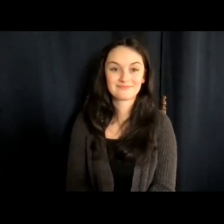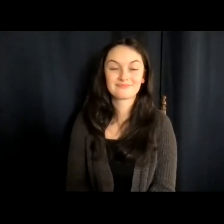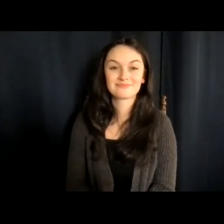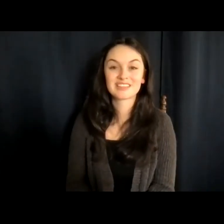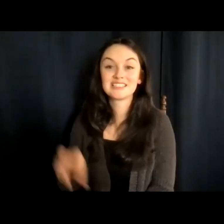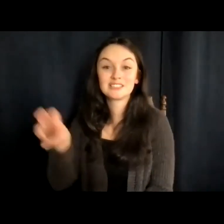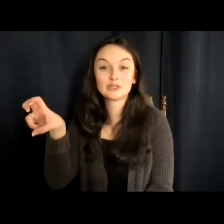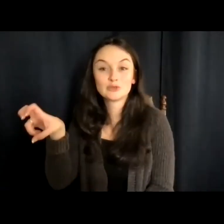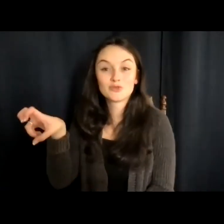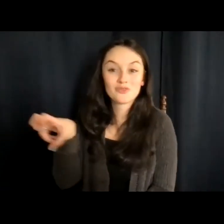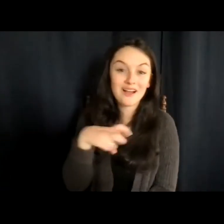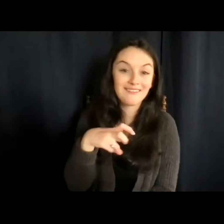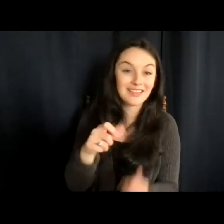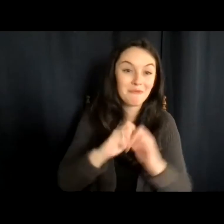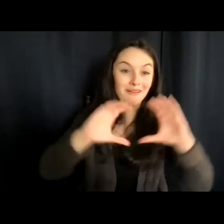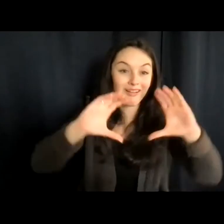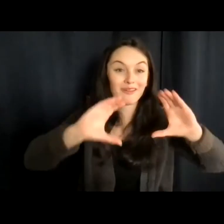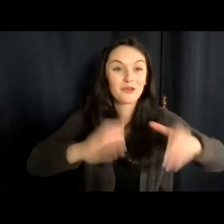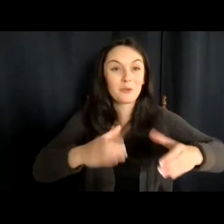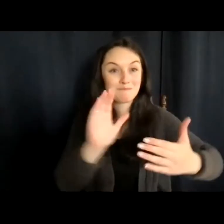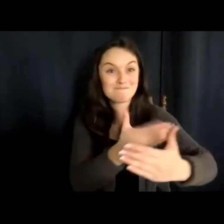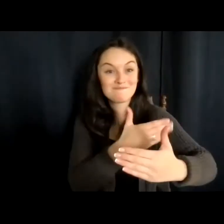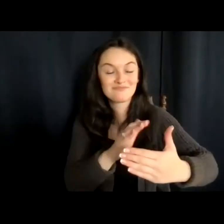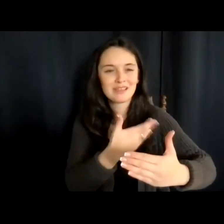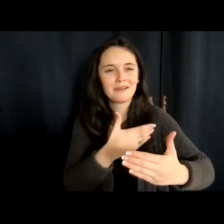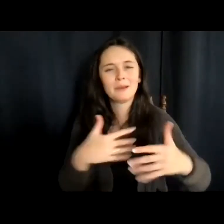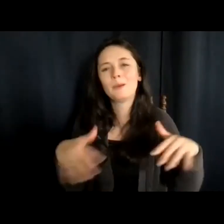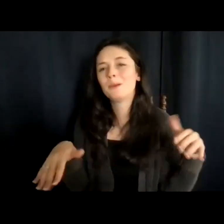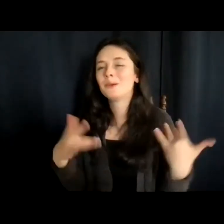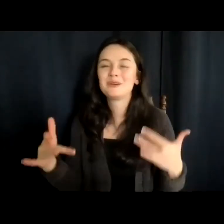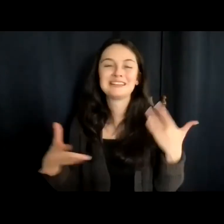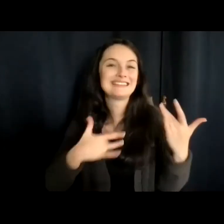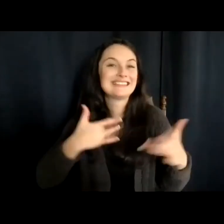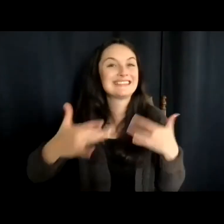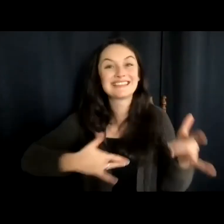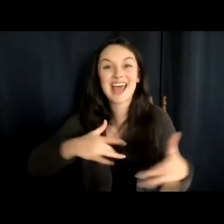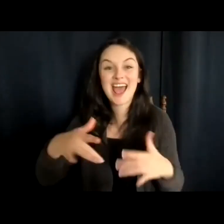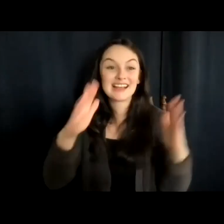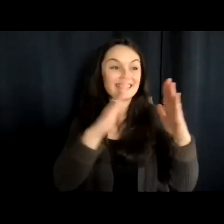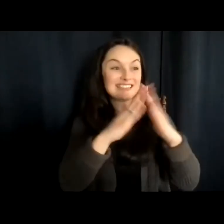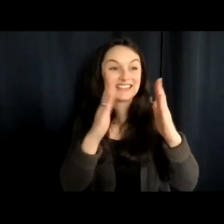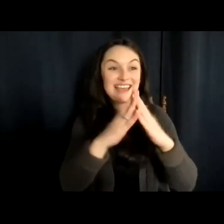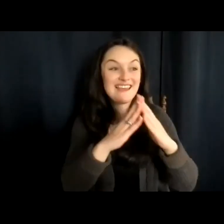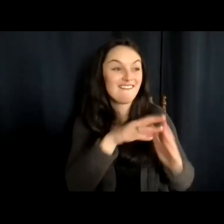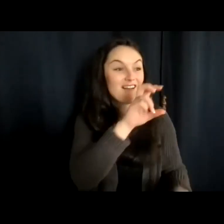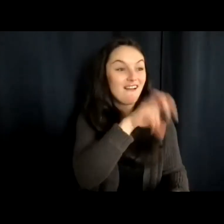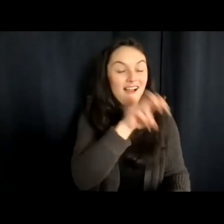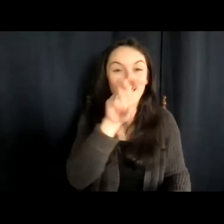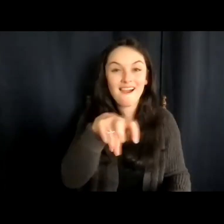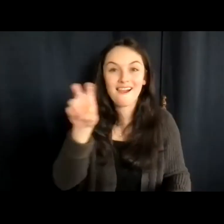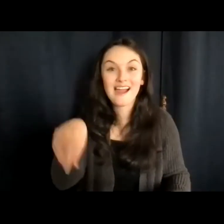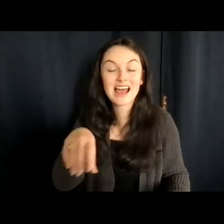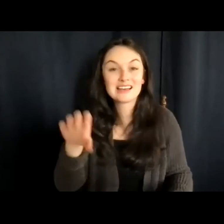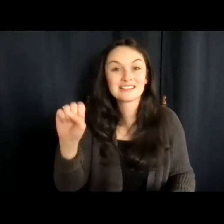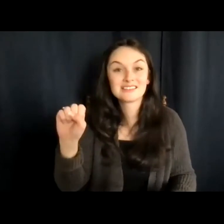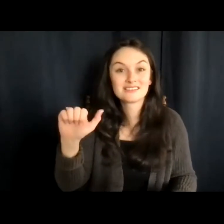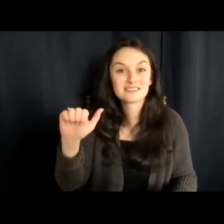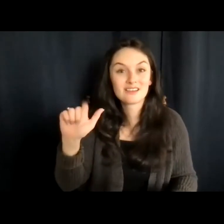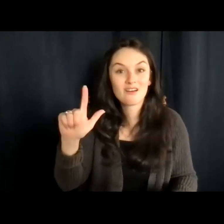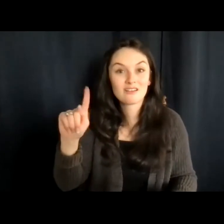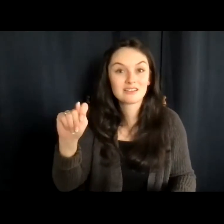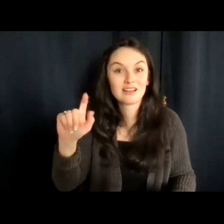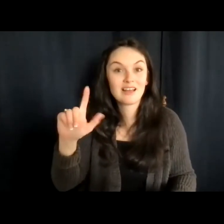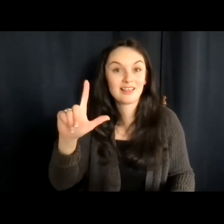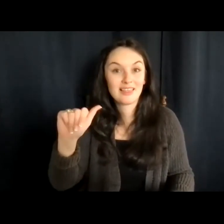Traveling with the band was a thrill. Each city from Salt Lake to New York was an eye full of something new.